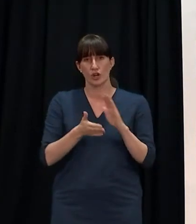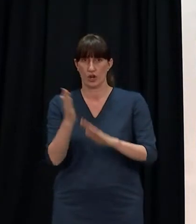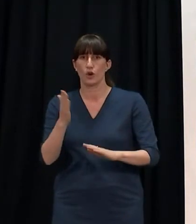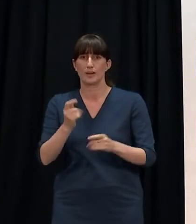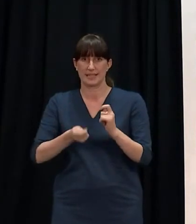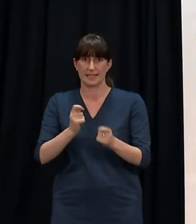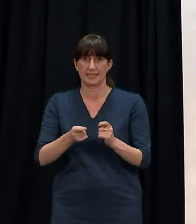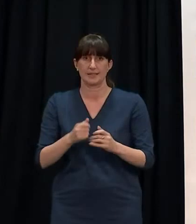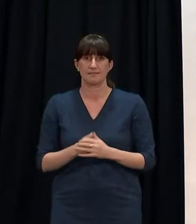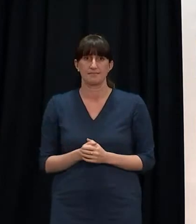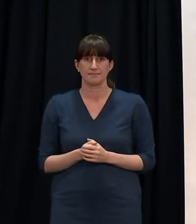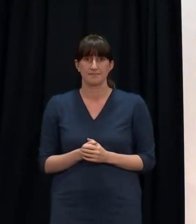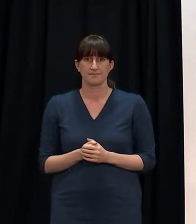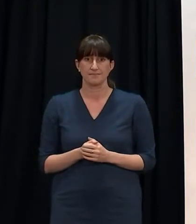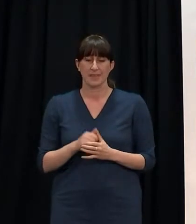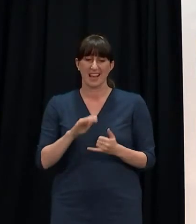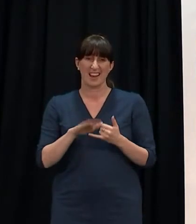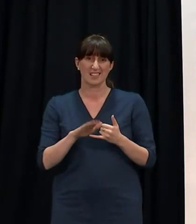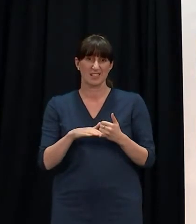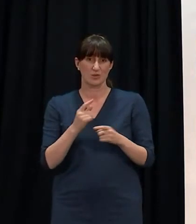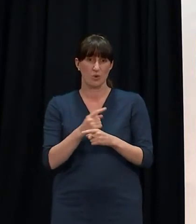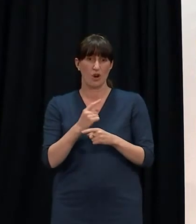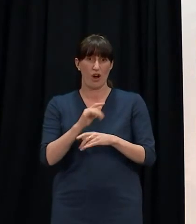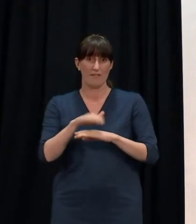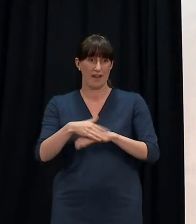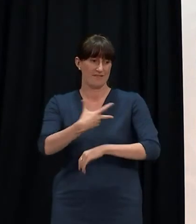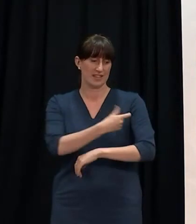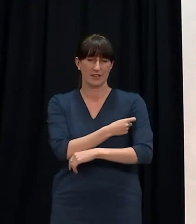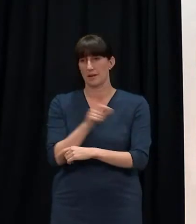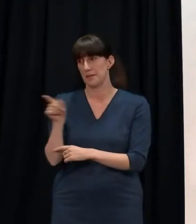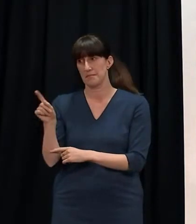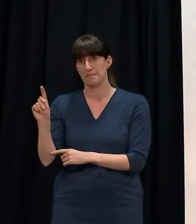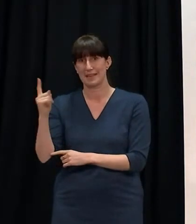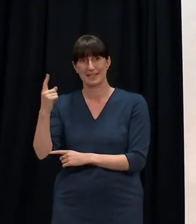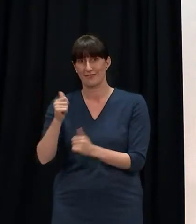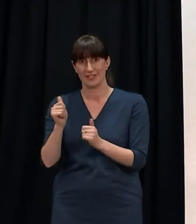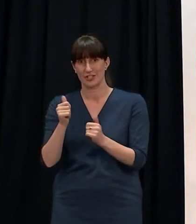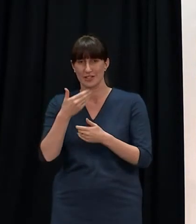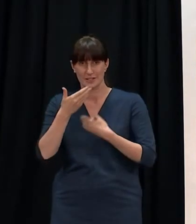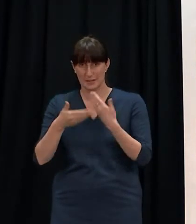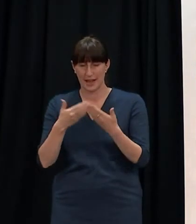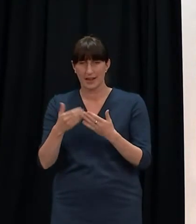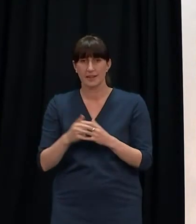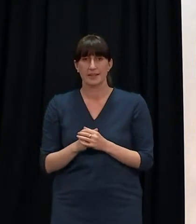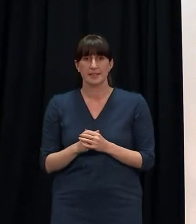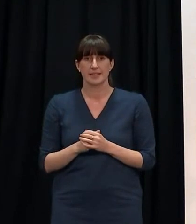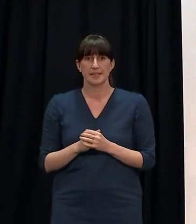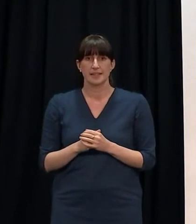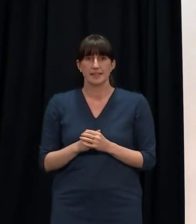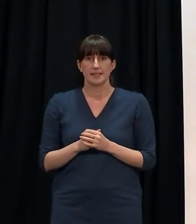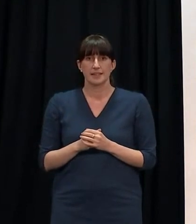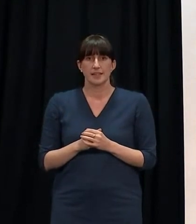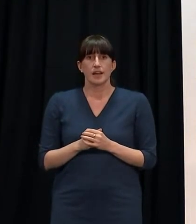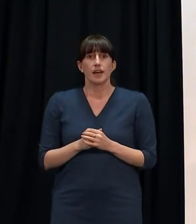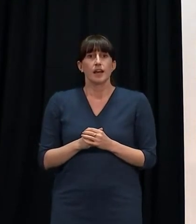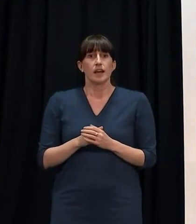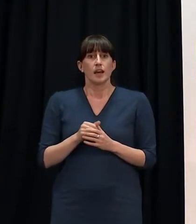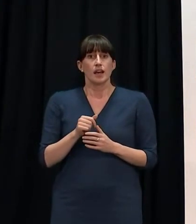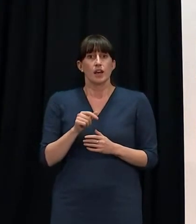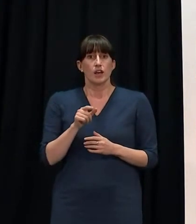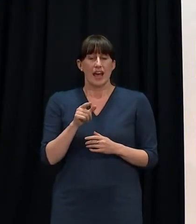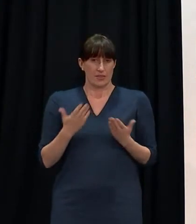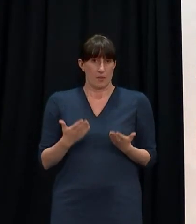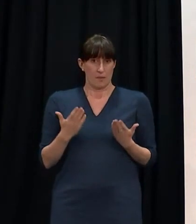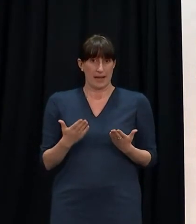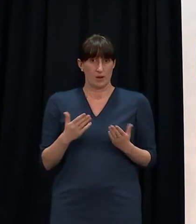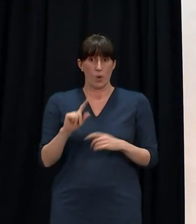And finally, just a word around vaccinations, which the Minister's already mentioned. One of the reasons people can leave their home in Tamaki